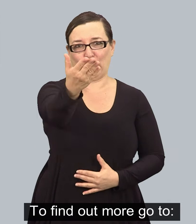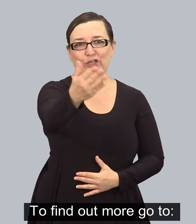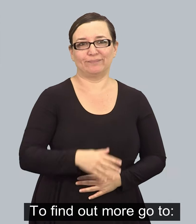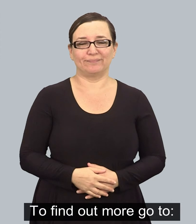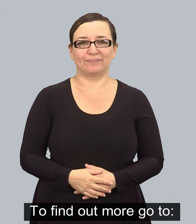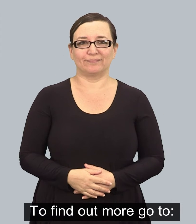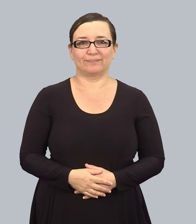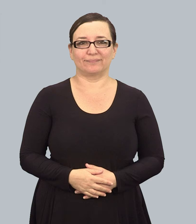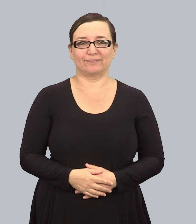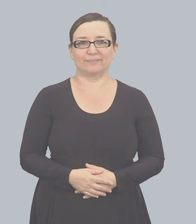out more, go to